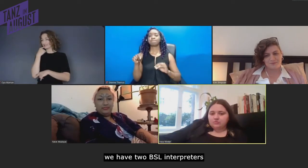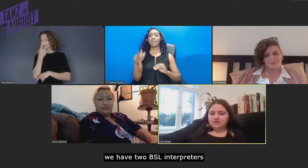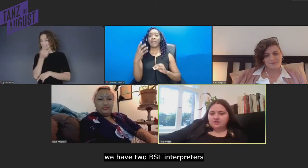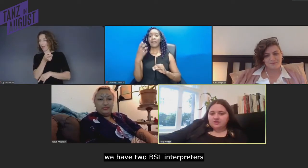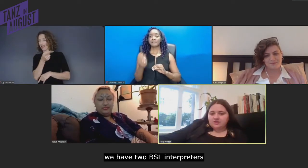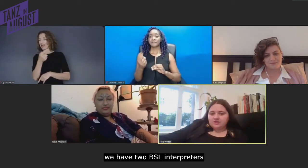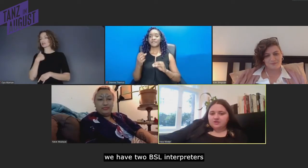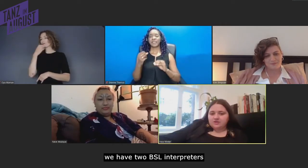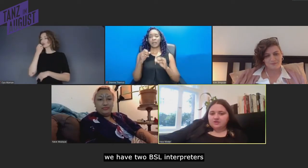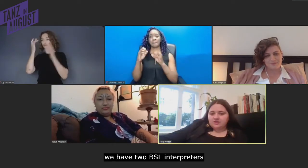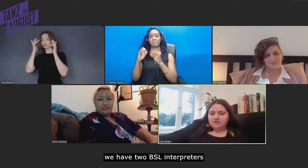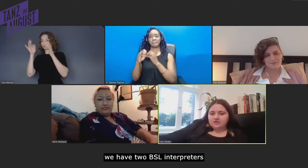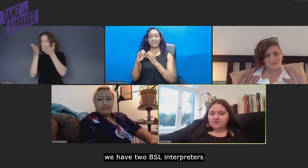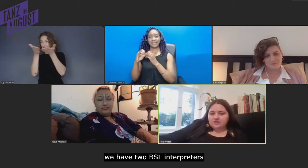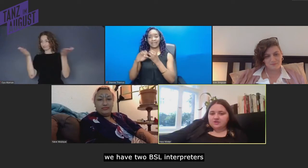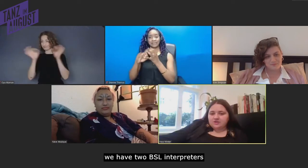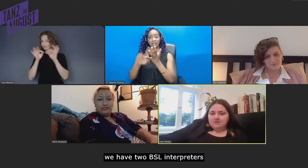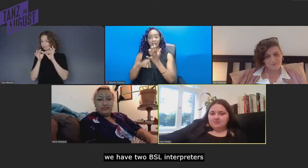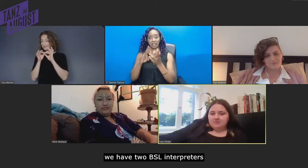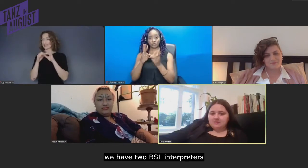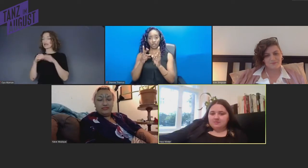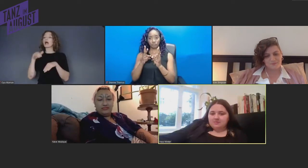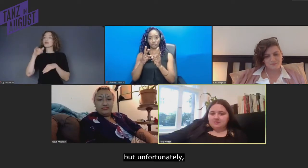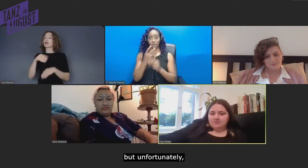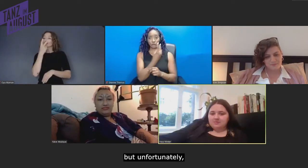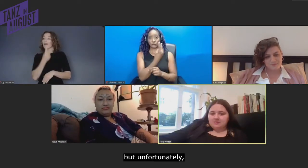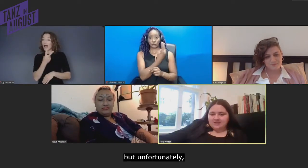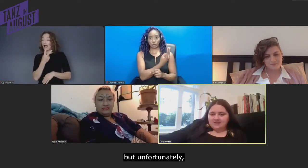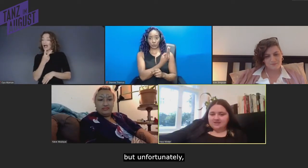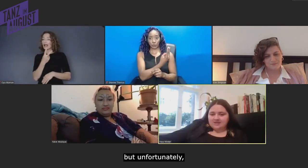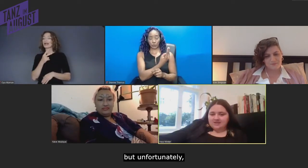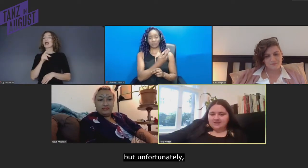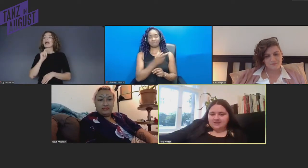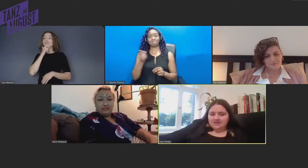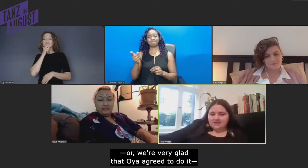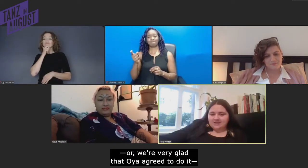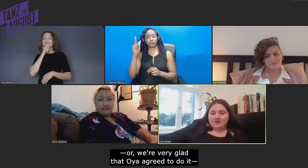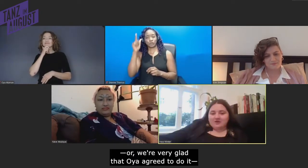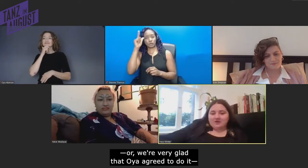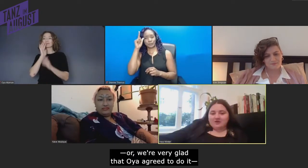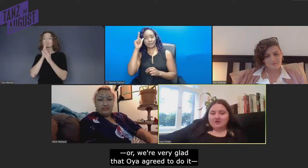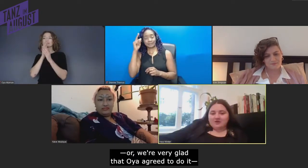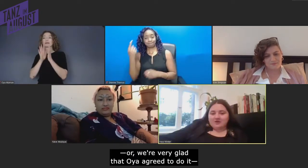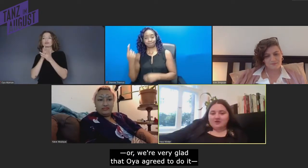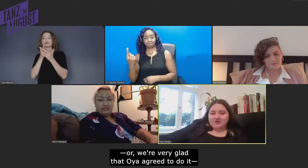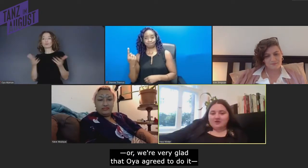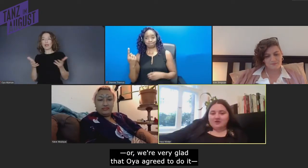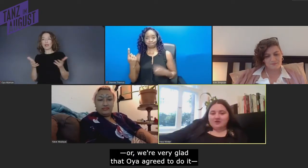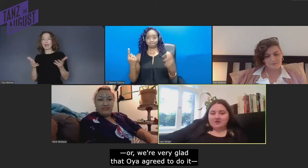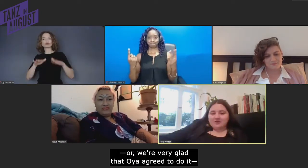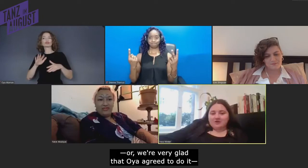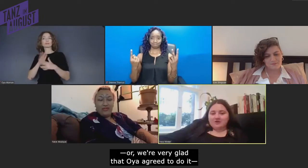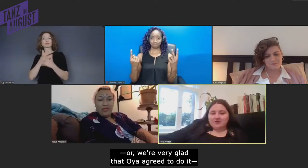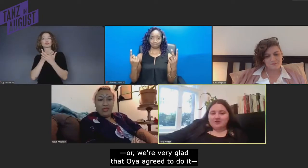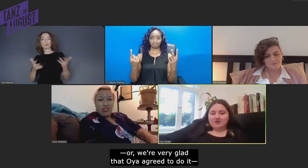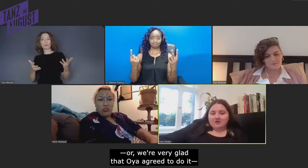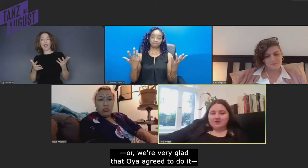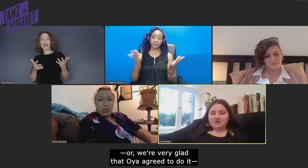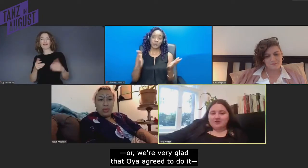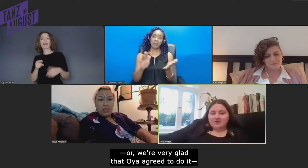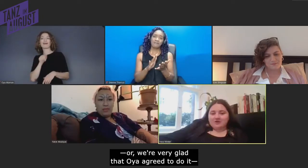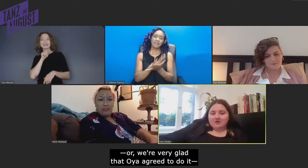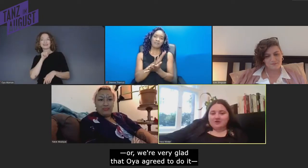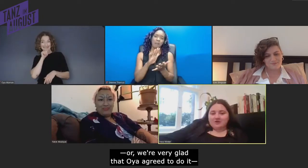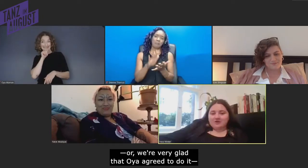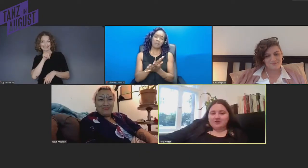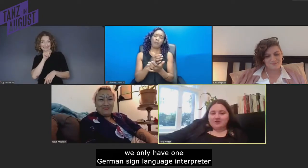2 BSL interpreters, but unfortunately, or we are very glad that Oya agreed to do